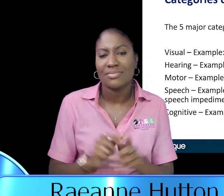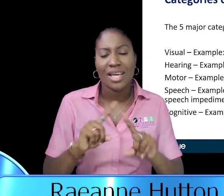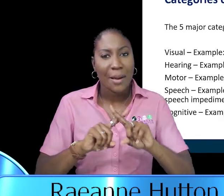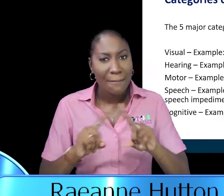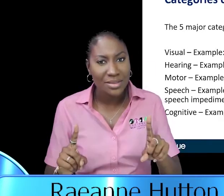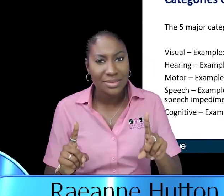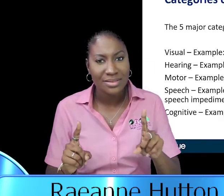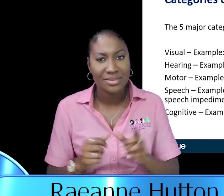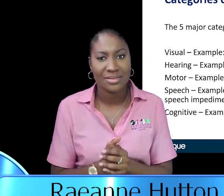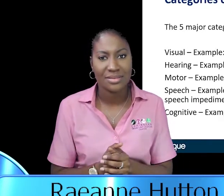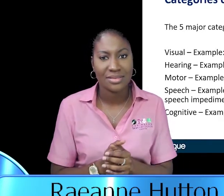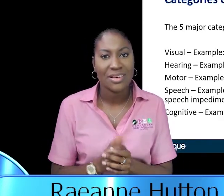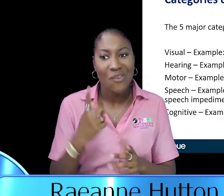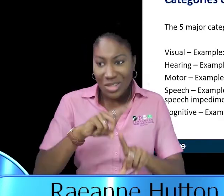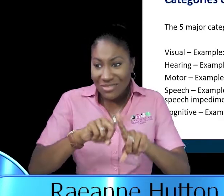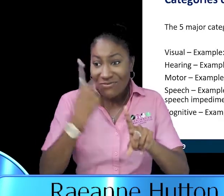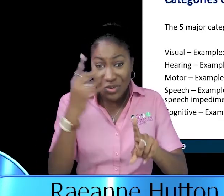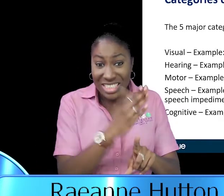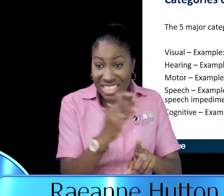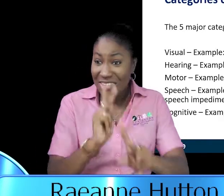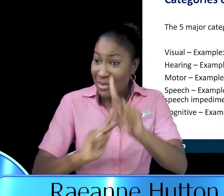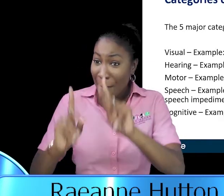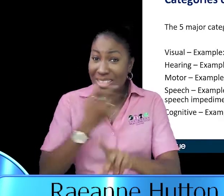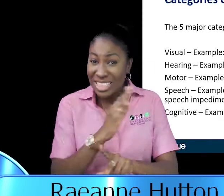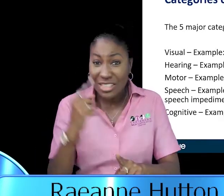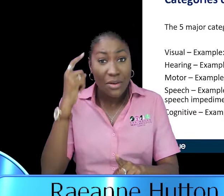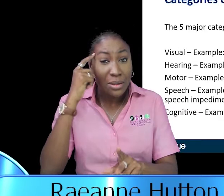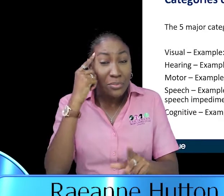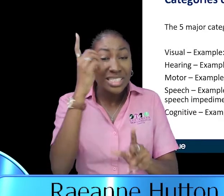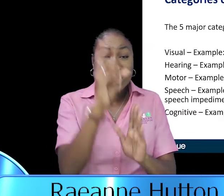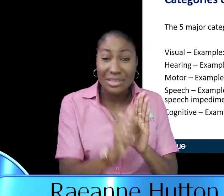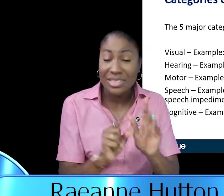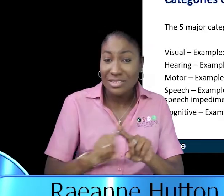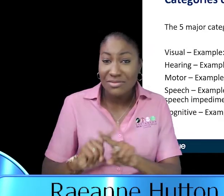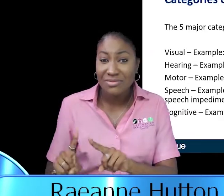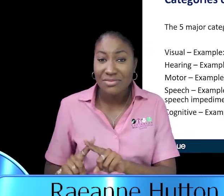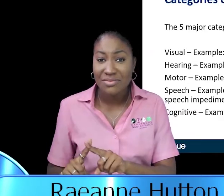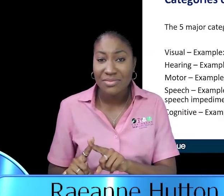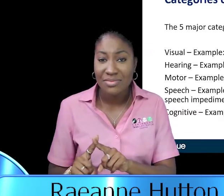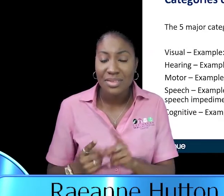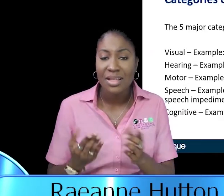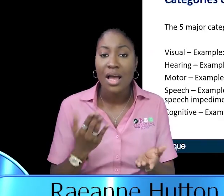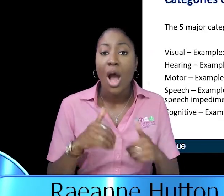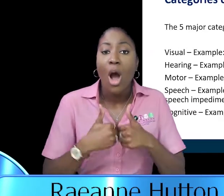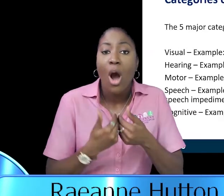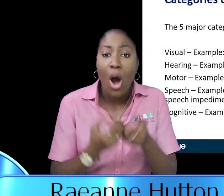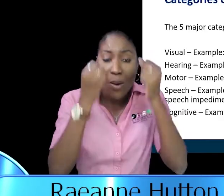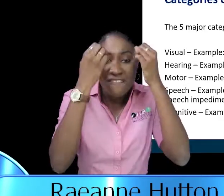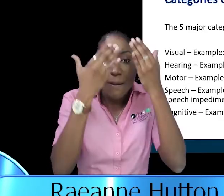But because of those reasons, that's why, making the